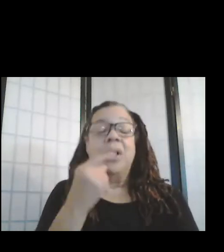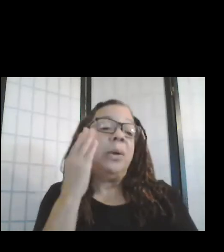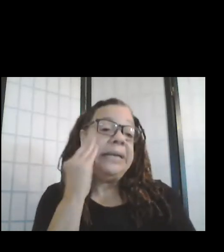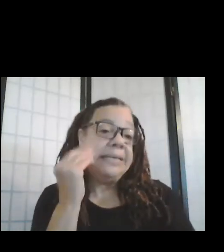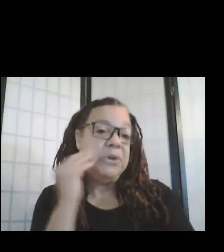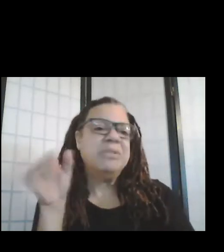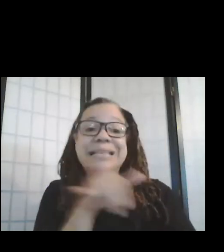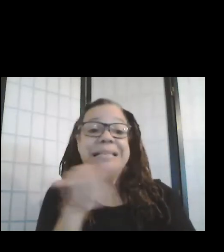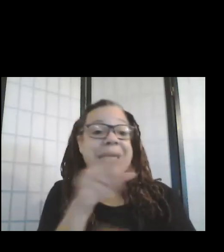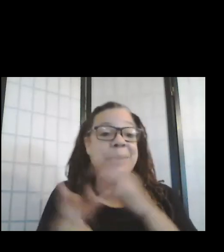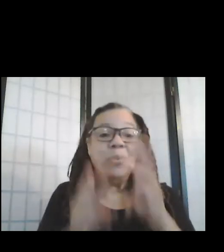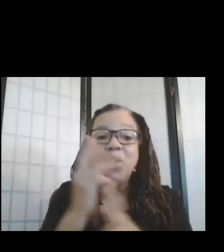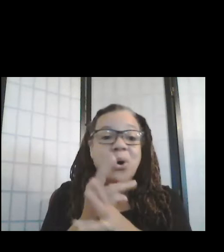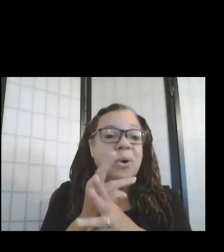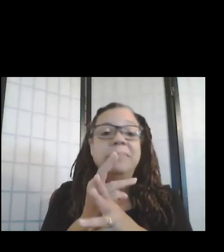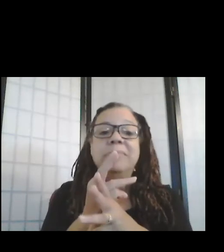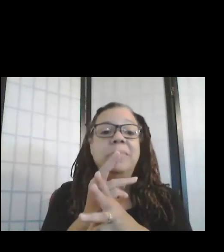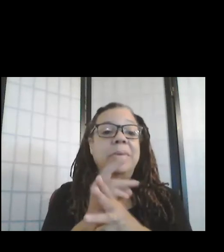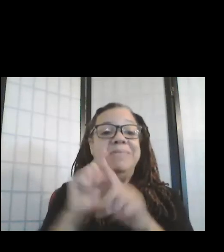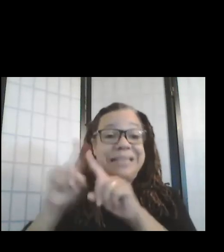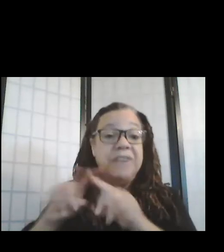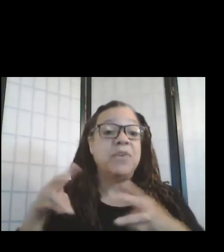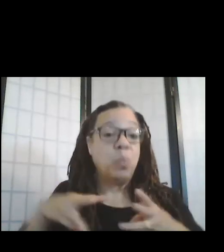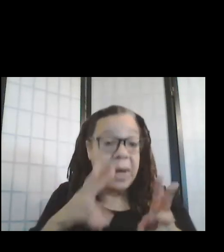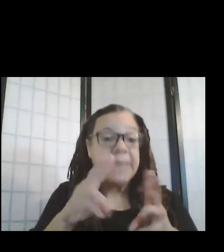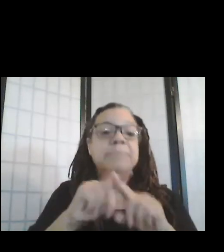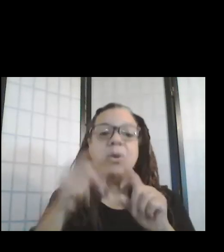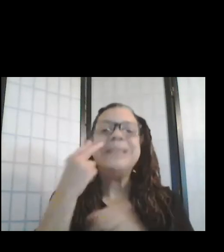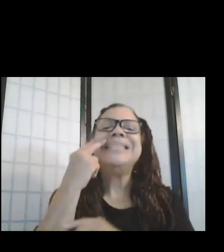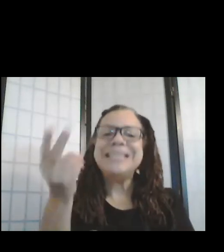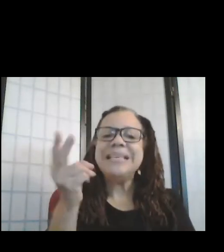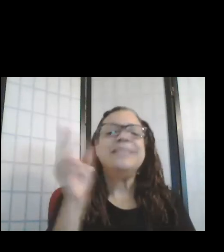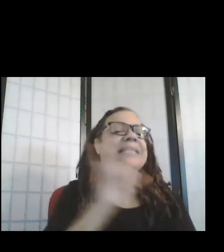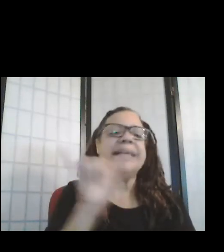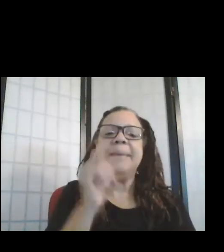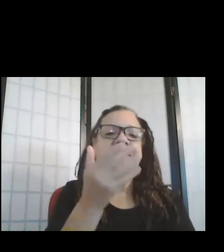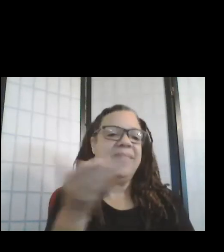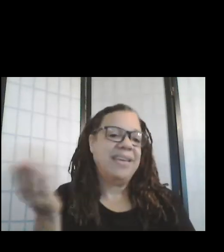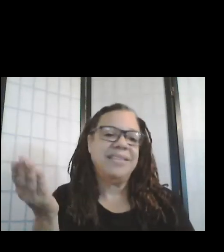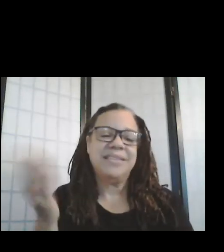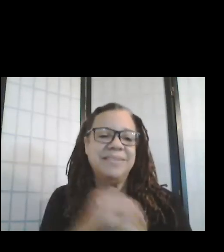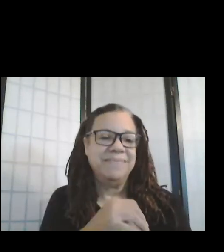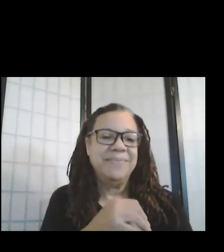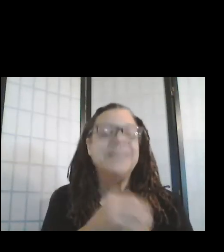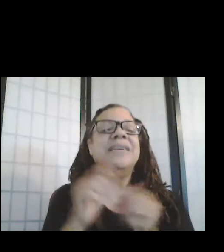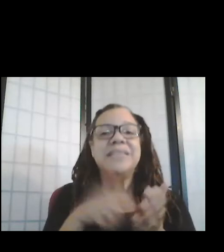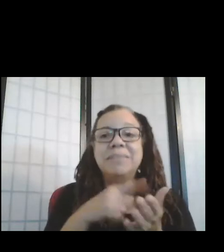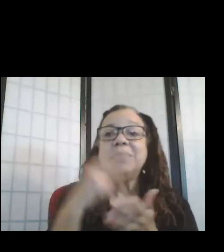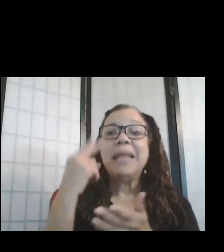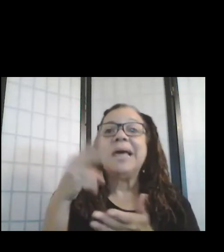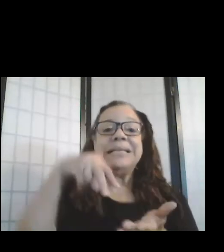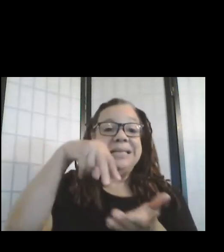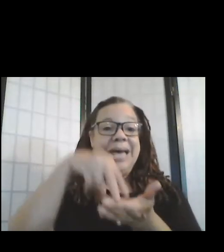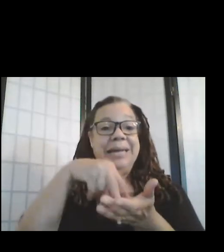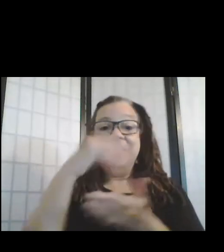same world out there. We experience it our own way, but we often see all the same things. I sometimes like to watch stand-up